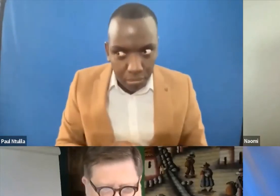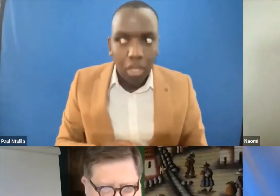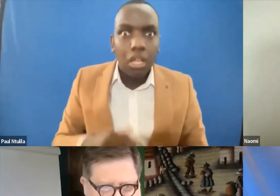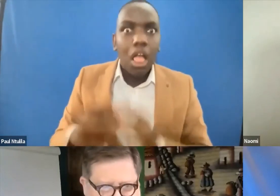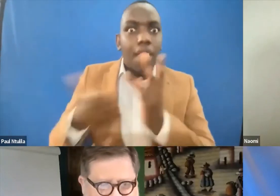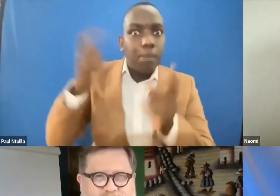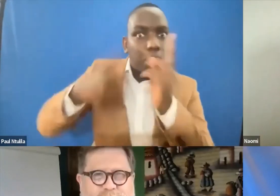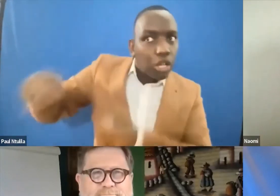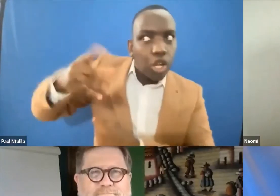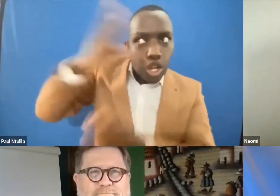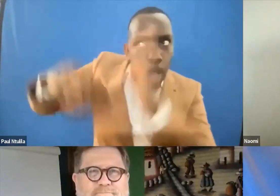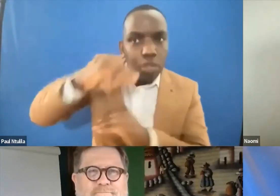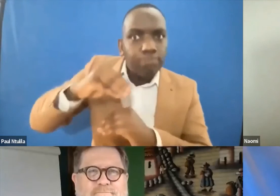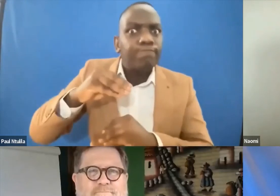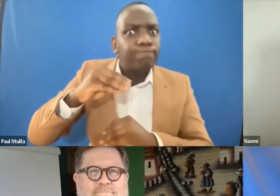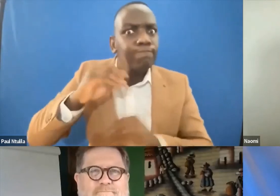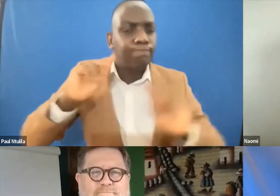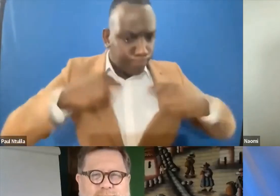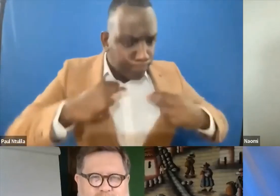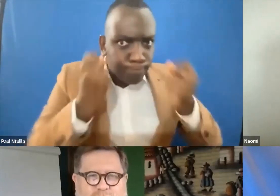and I'm hoping that you will have learned from me.